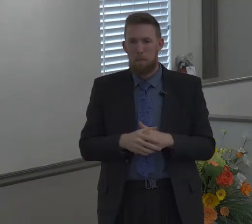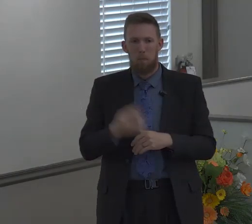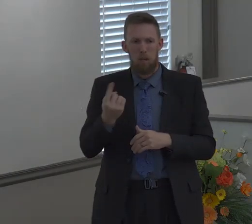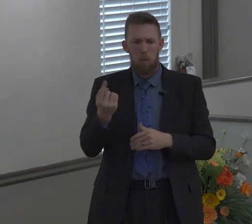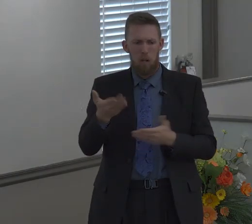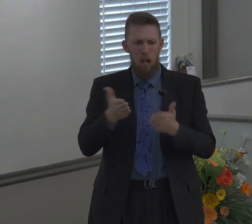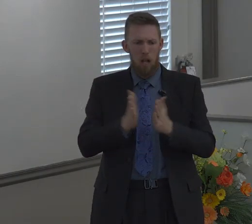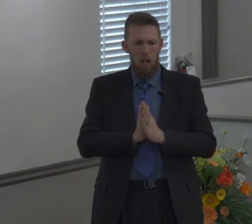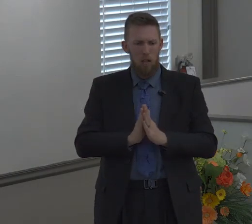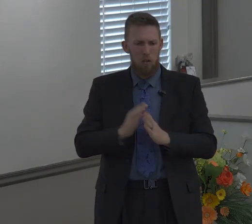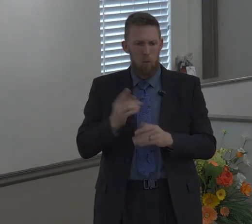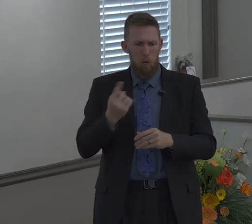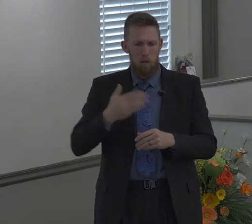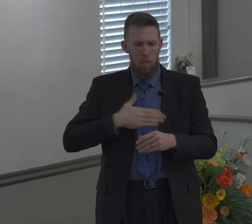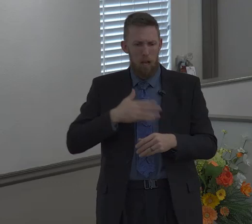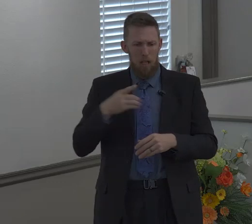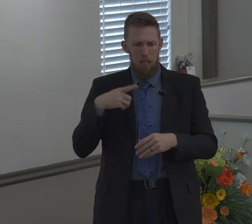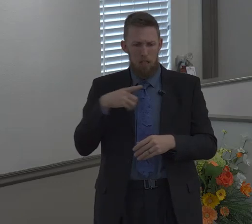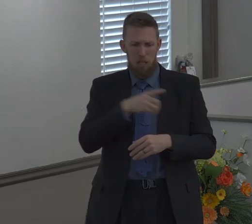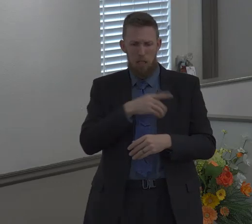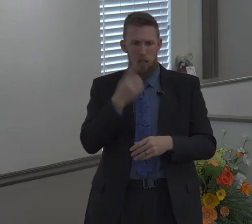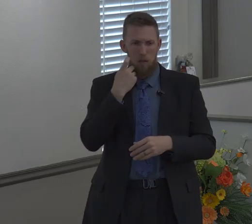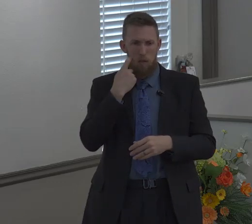Someone asked one of my deacons here just recently,